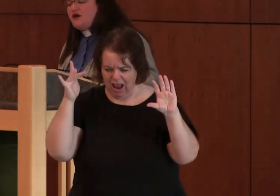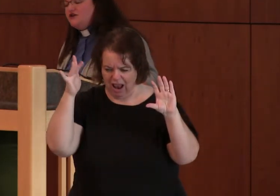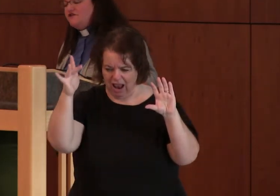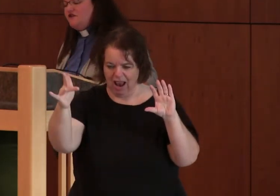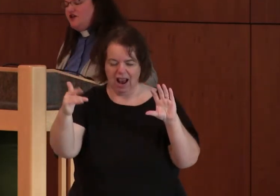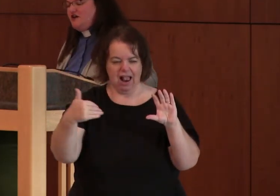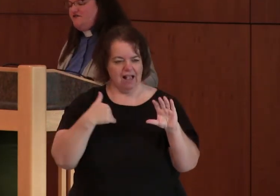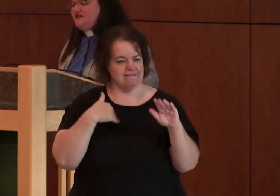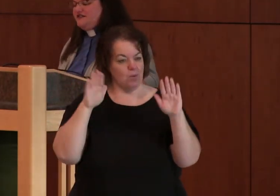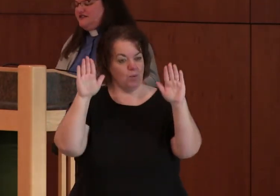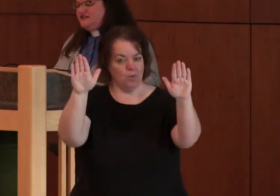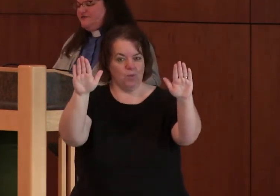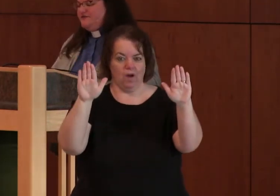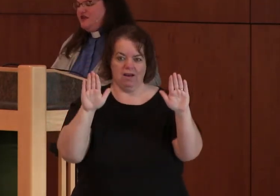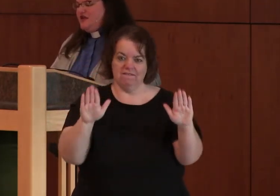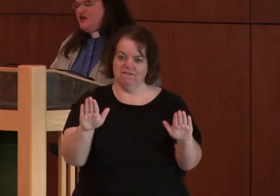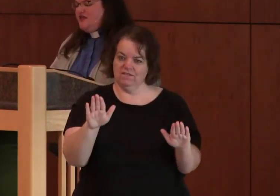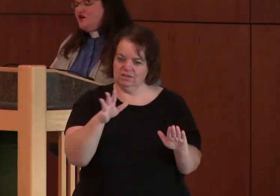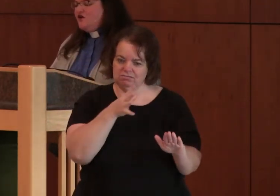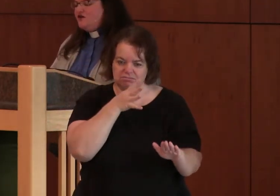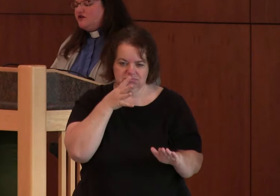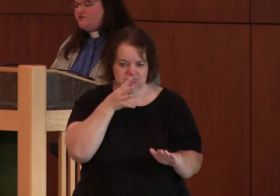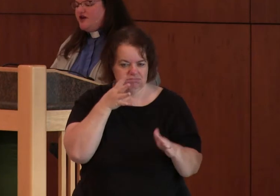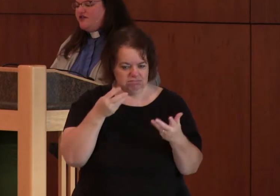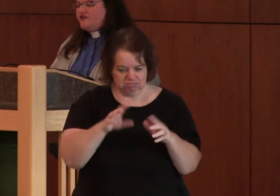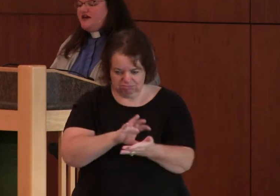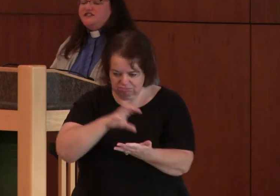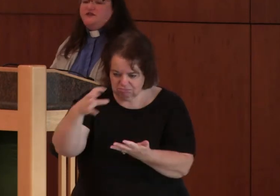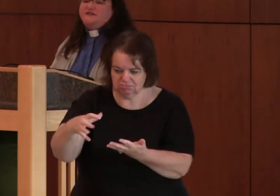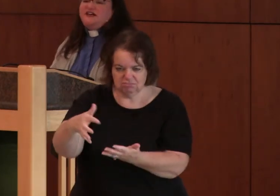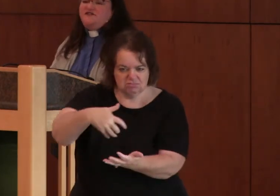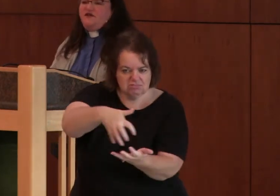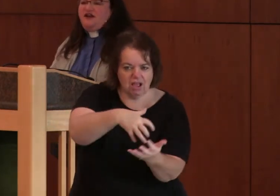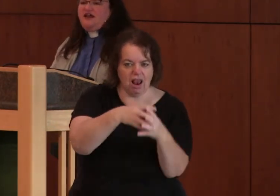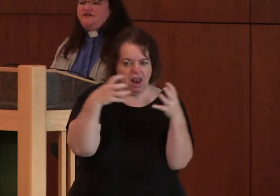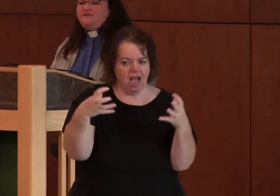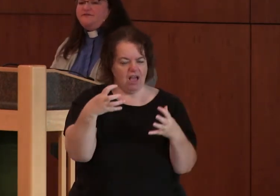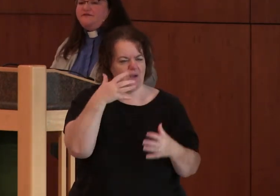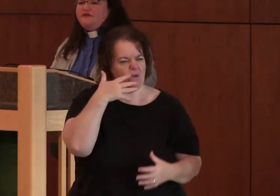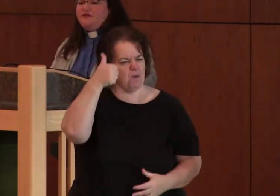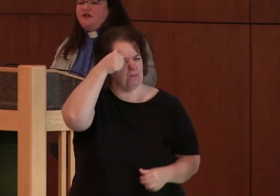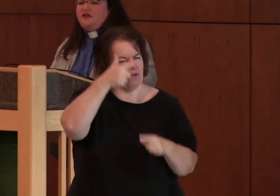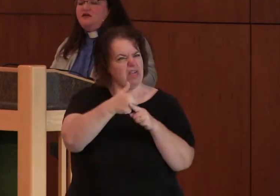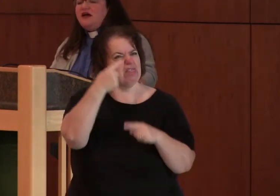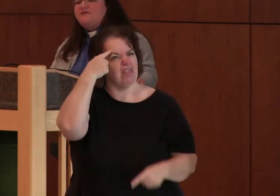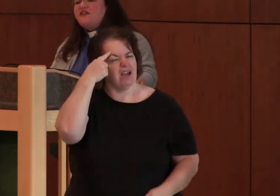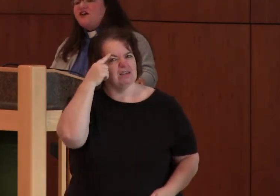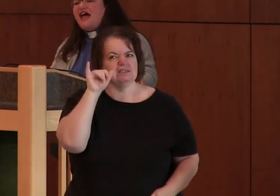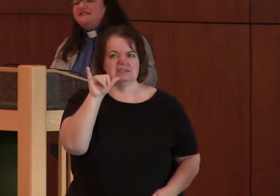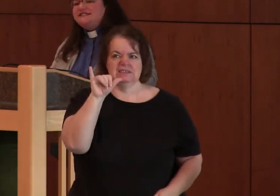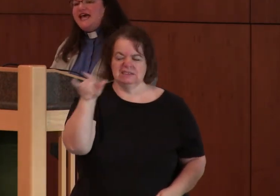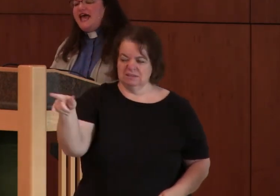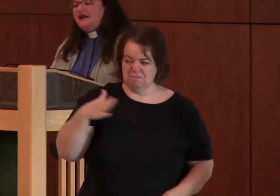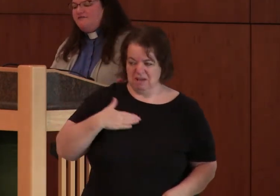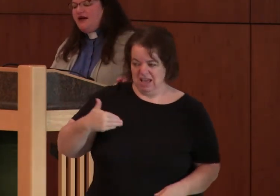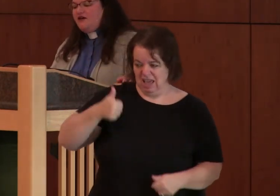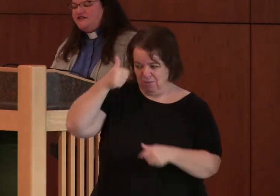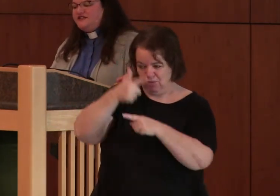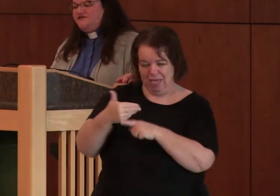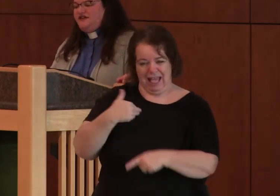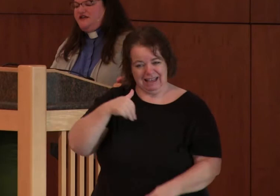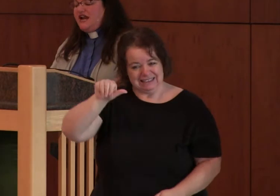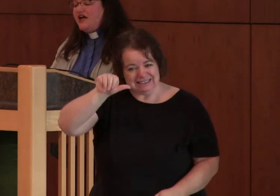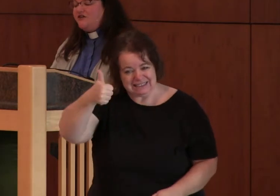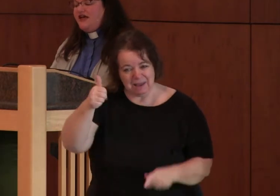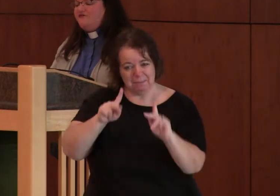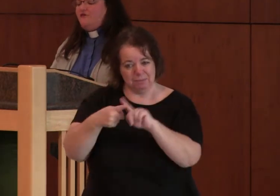a wonderful harvest, and the older brother thought to himself one night, "My brother has 10 mouths